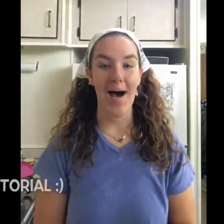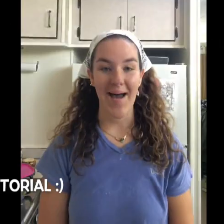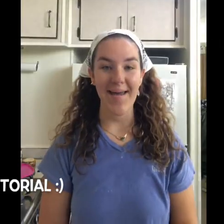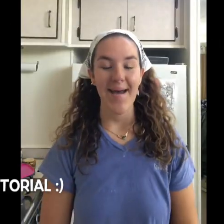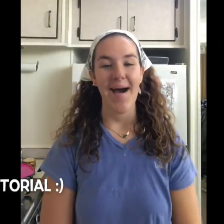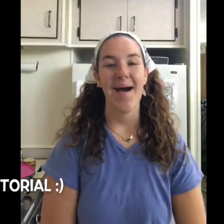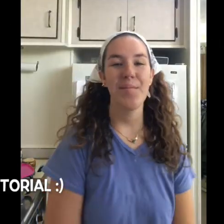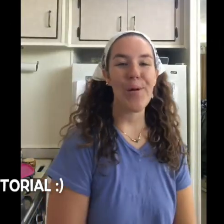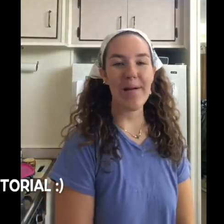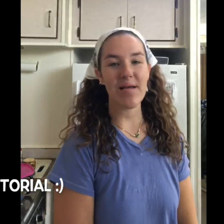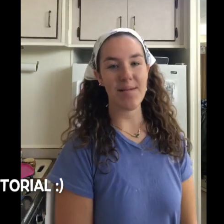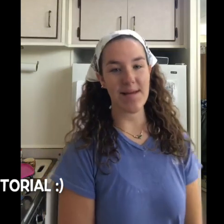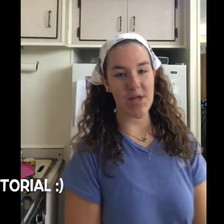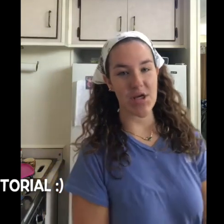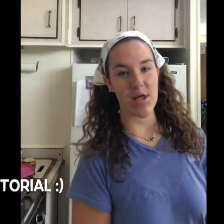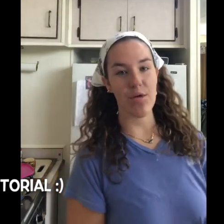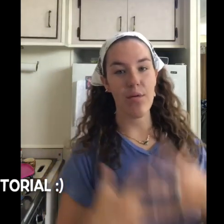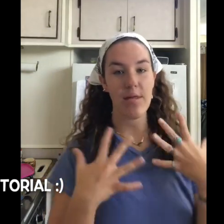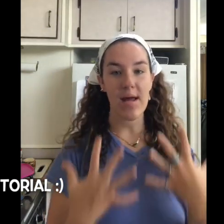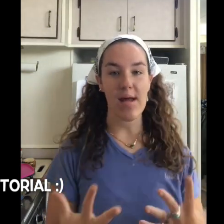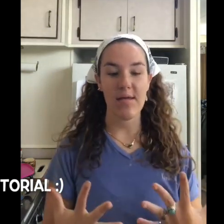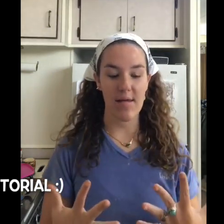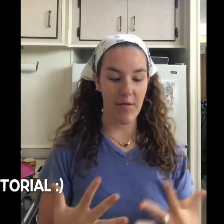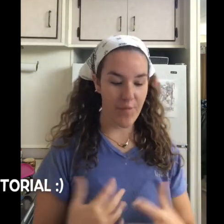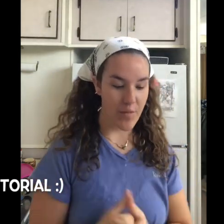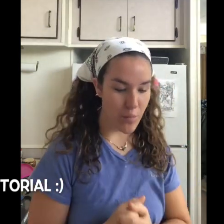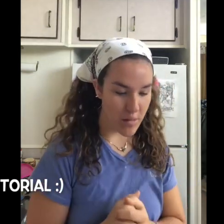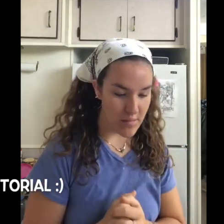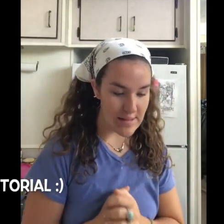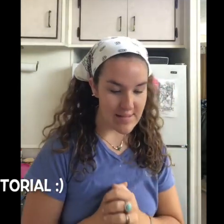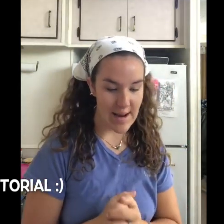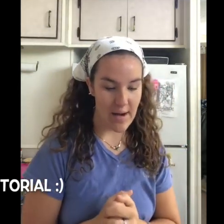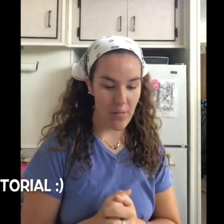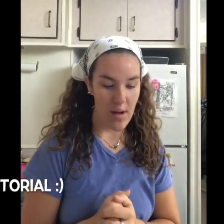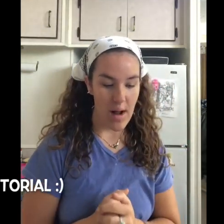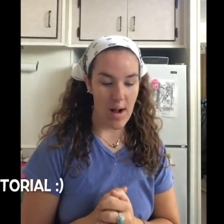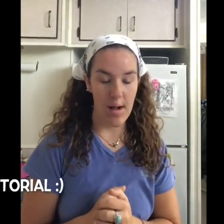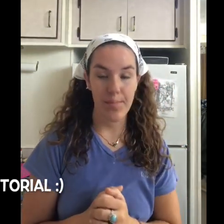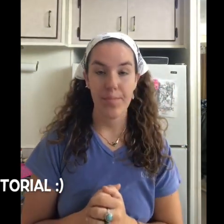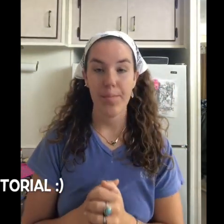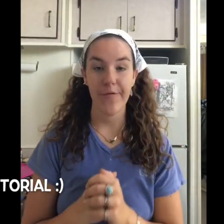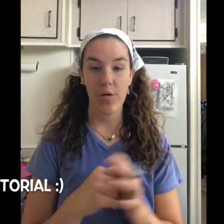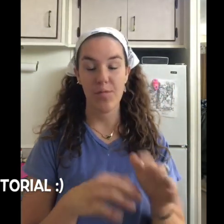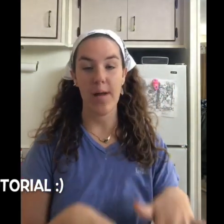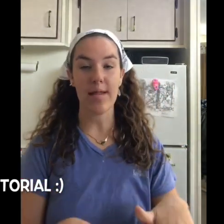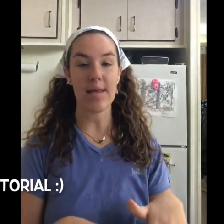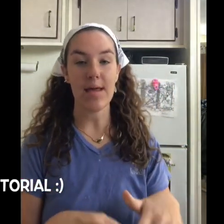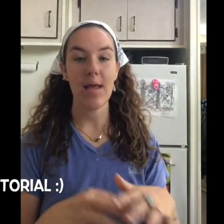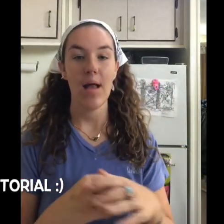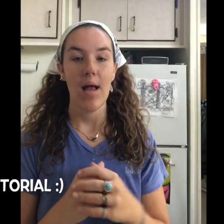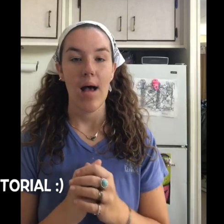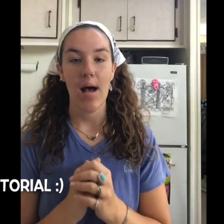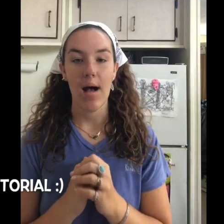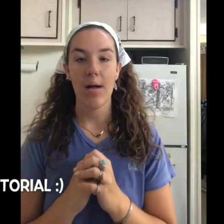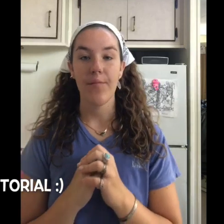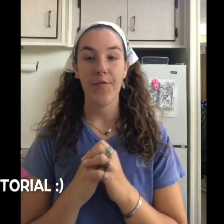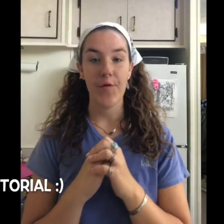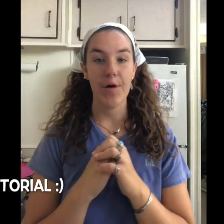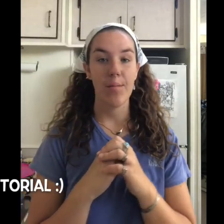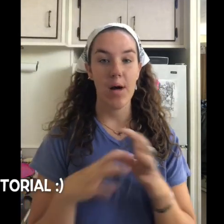Hi, I'm going to be teaching you the ASL for What the World Needs Now, performed by Glee, for American